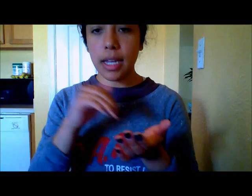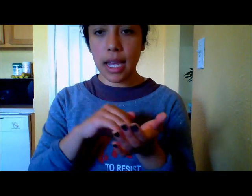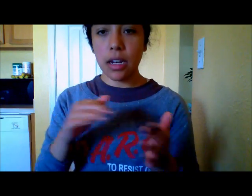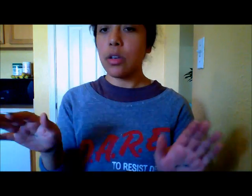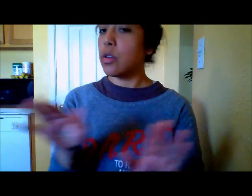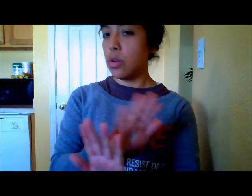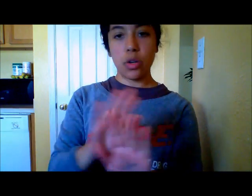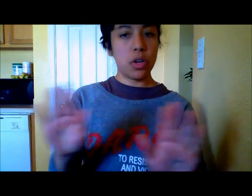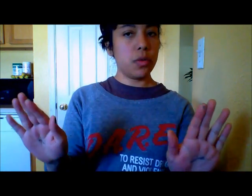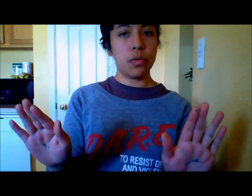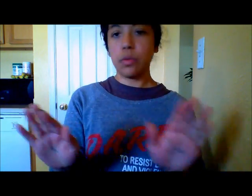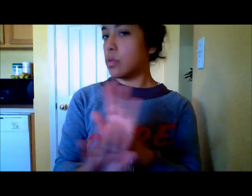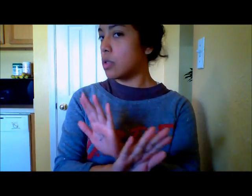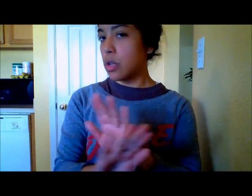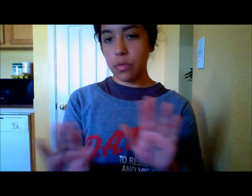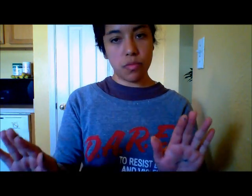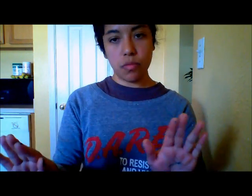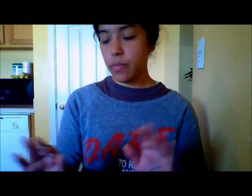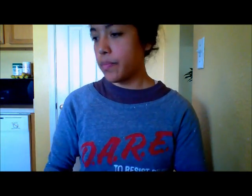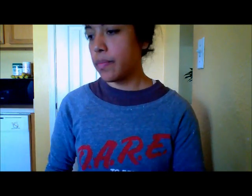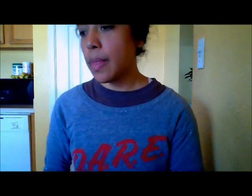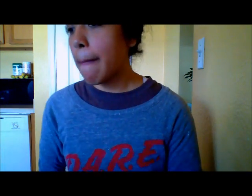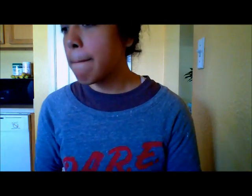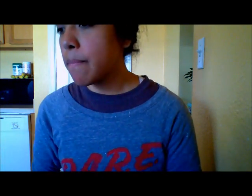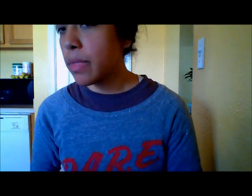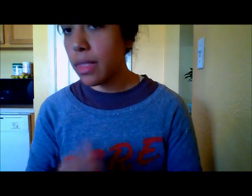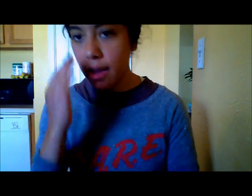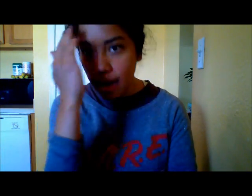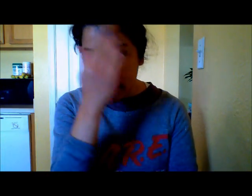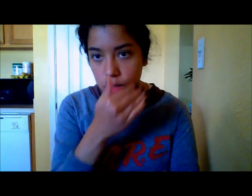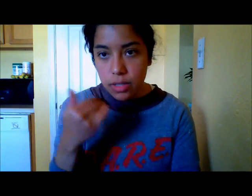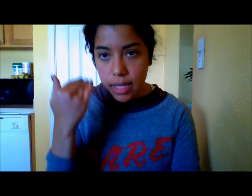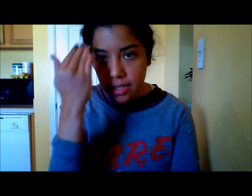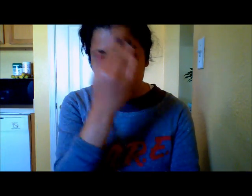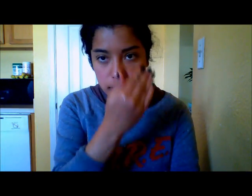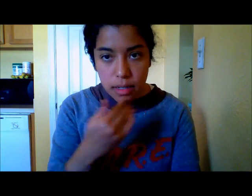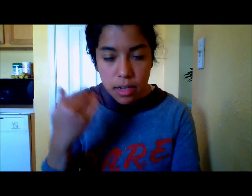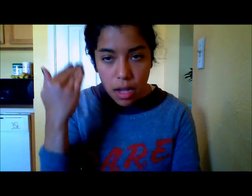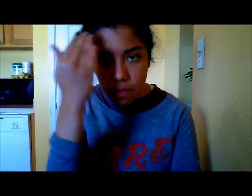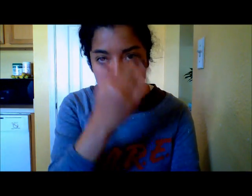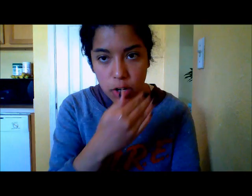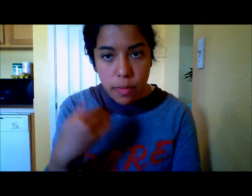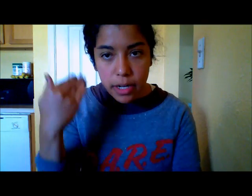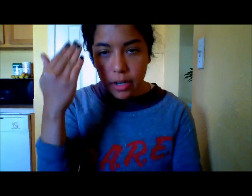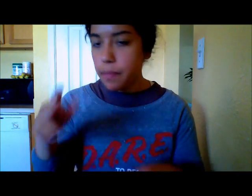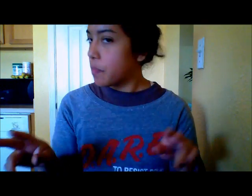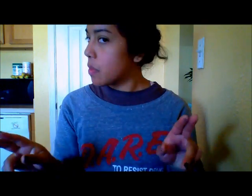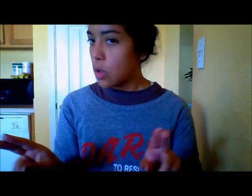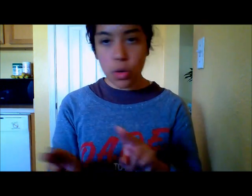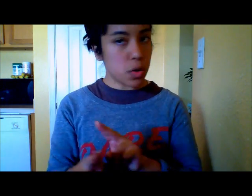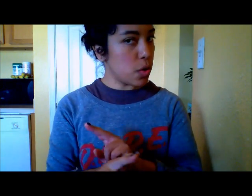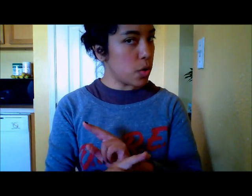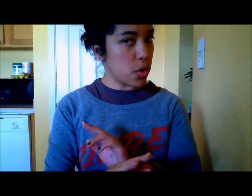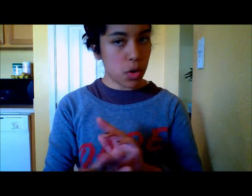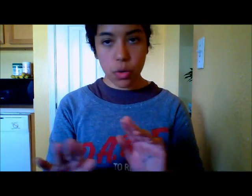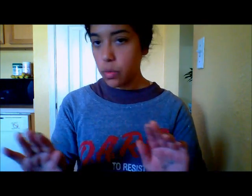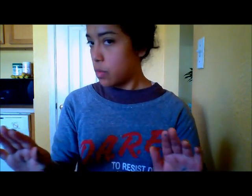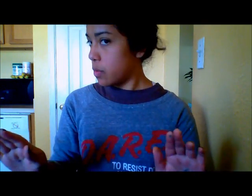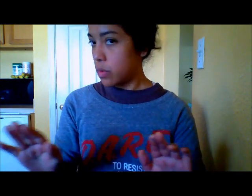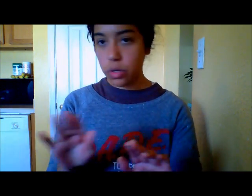Again, no, don't. Again, that's a non-manual marker. No,